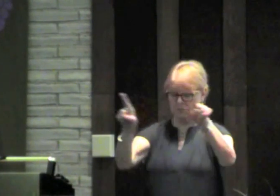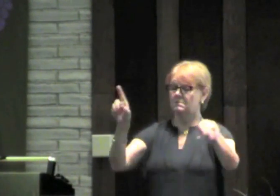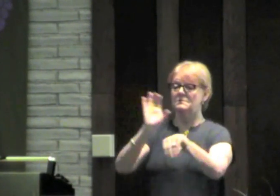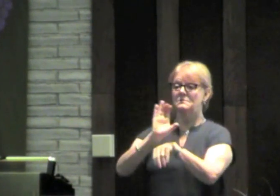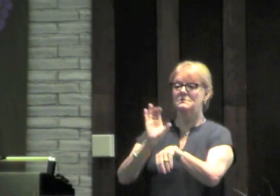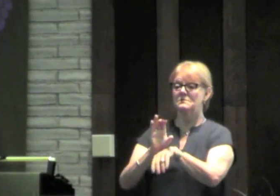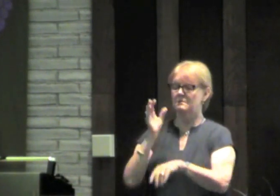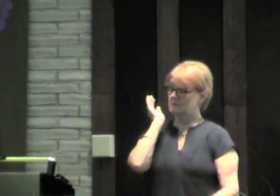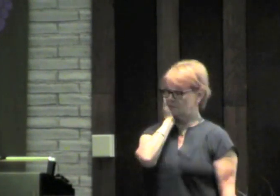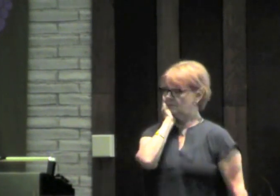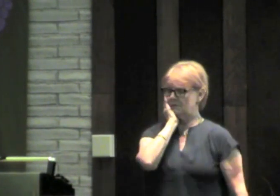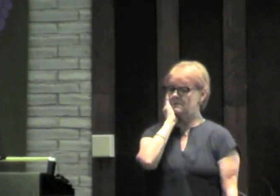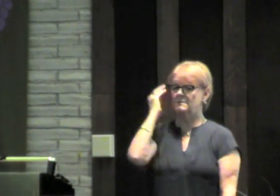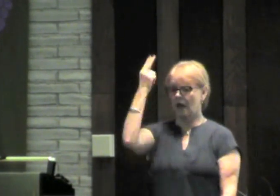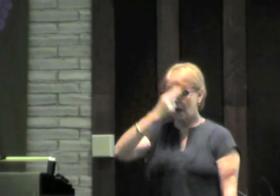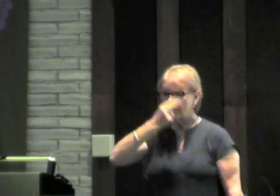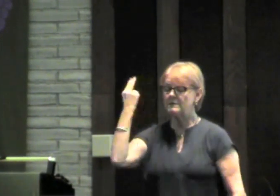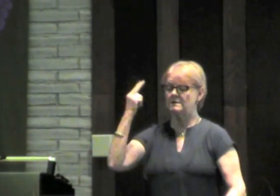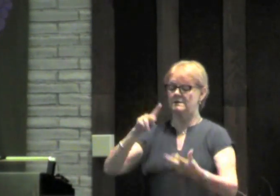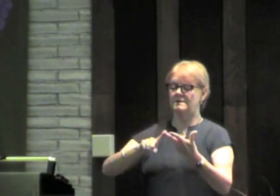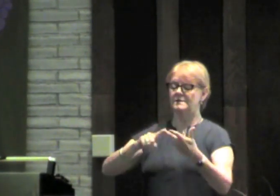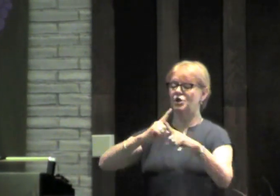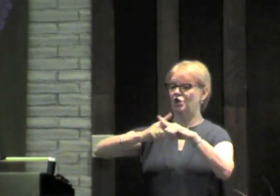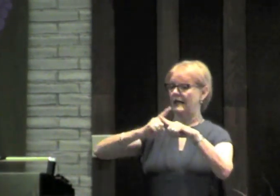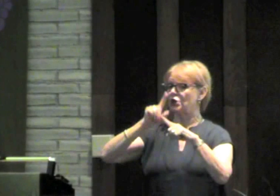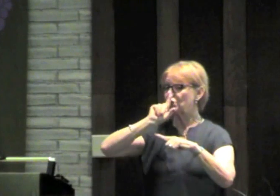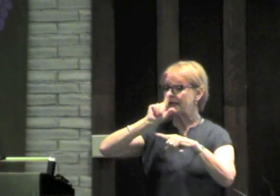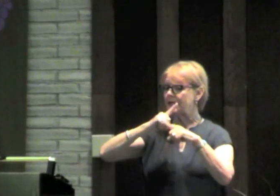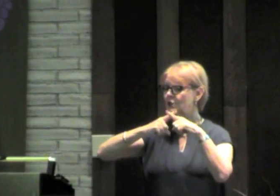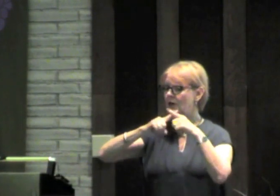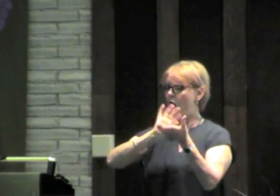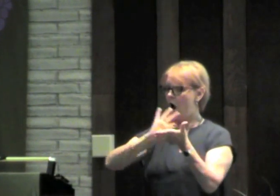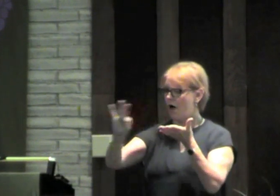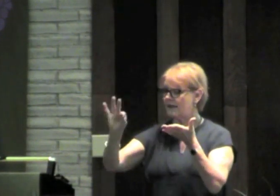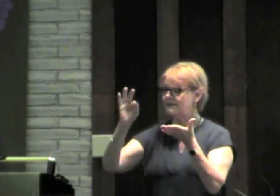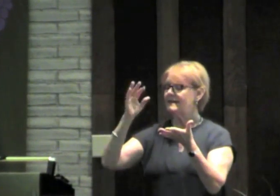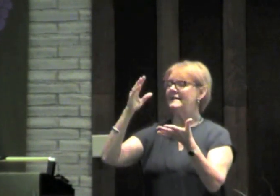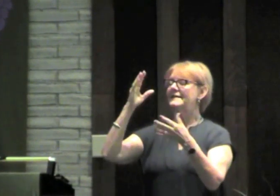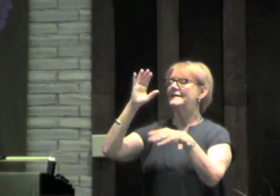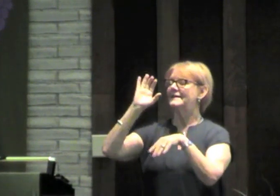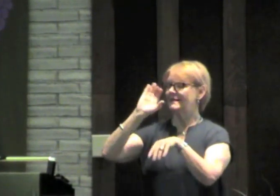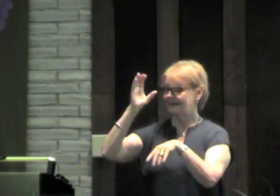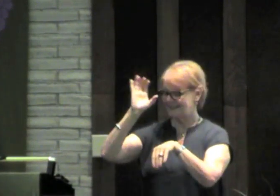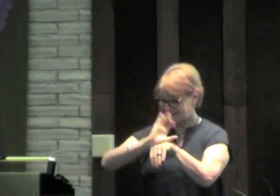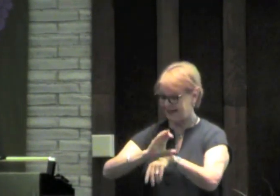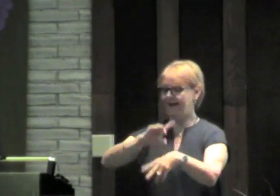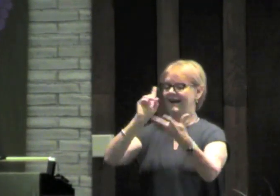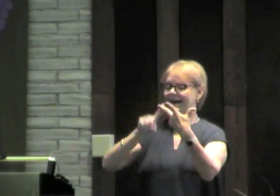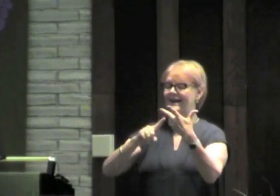But oh my word, there are so many different types of churches there. There are Catholic Church. There are Greek Orthodox churches.